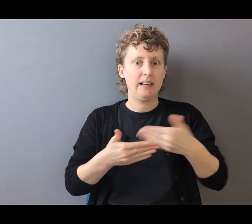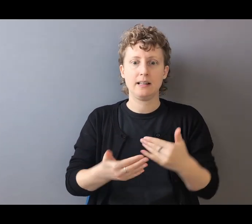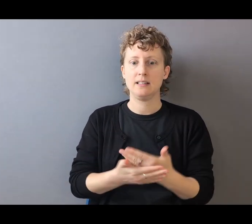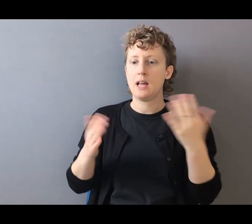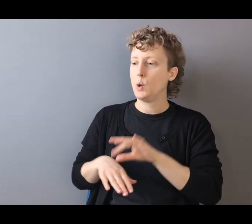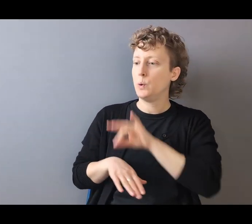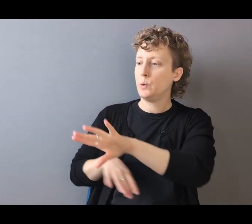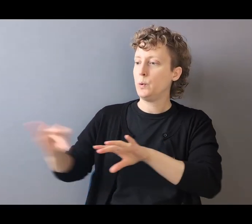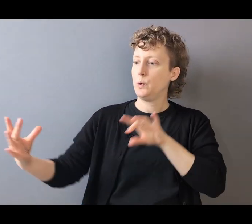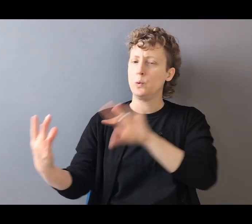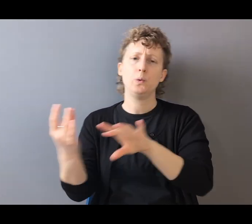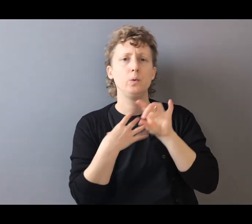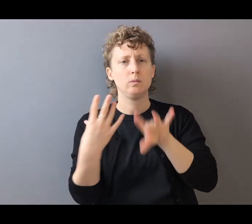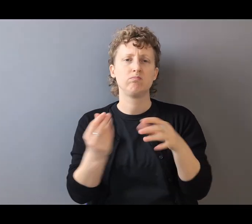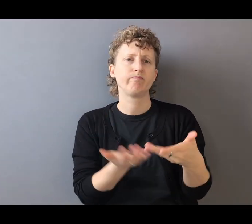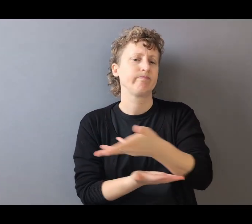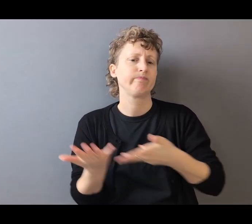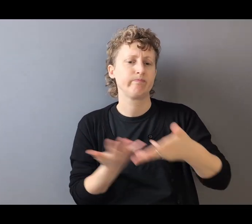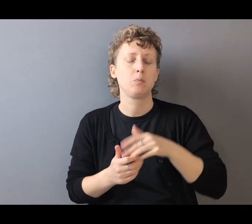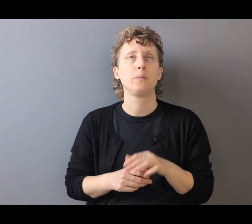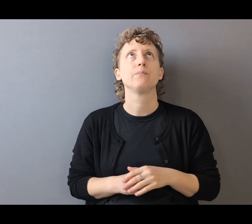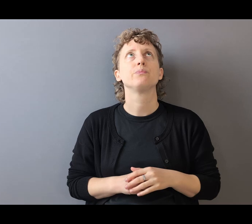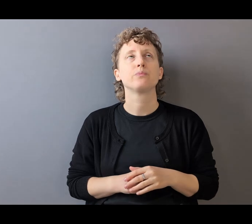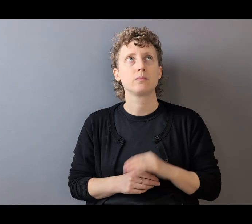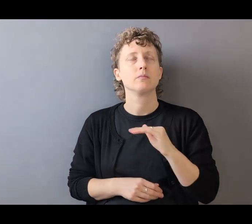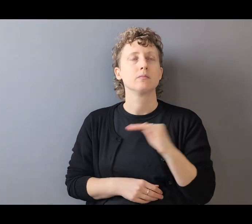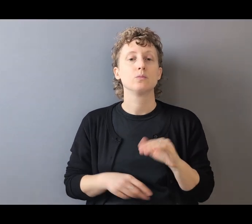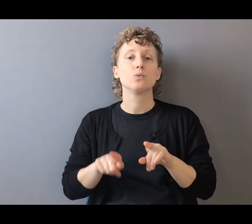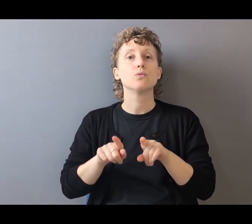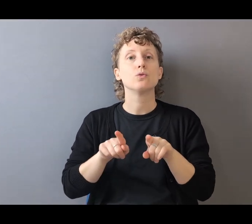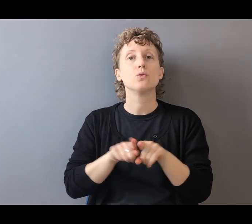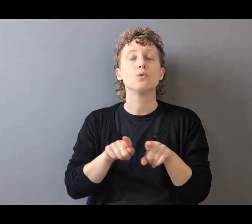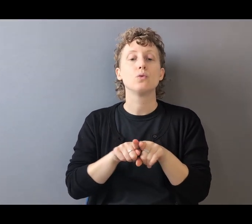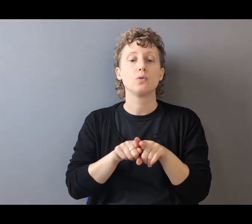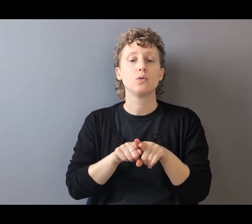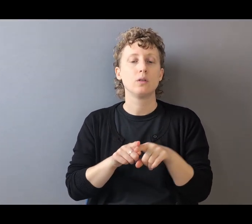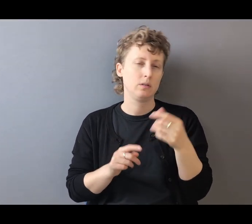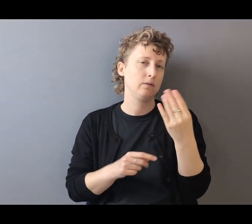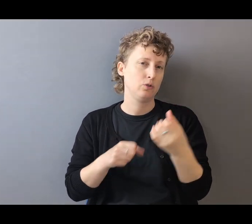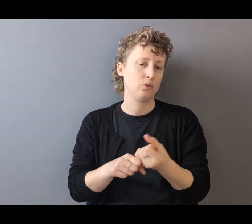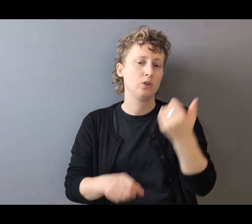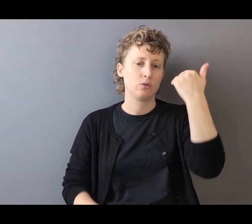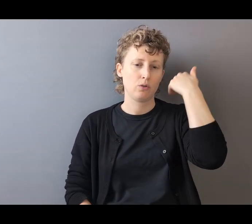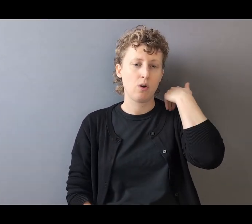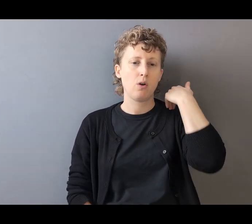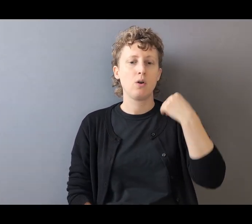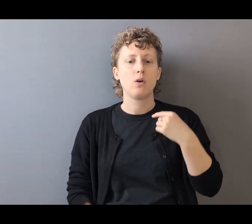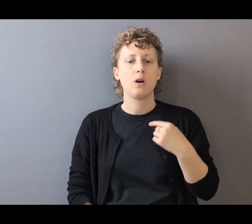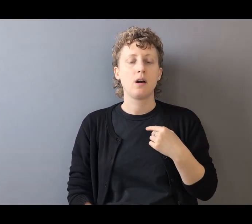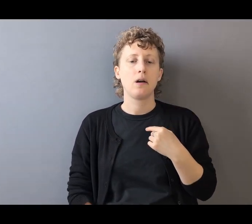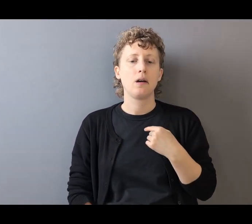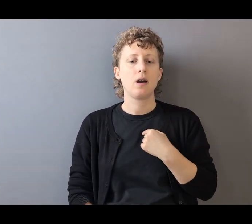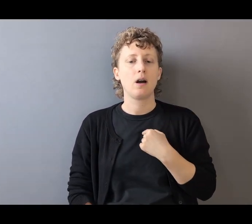bits of advice, and that's really nice. And also, I would like to say, because a couple of years ago, I did like